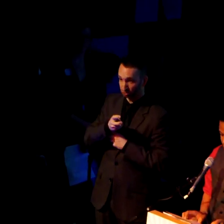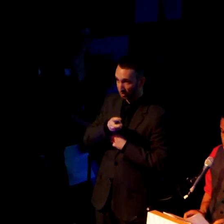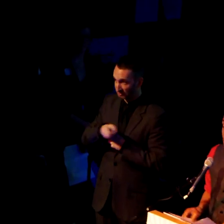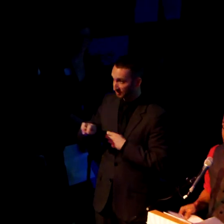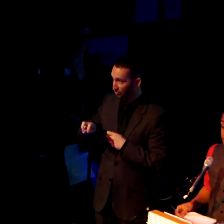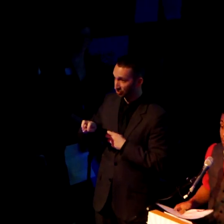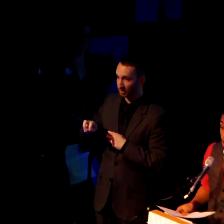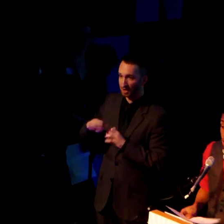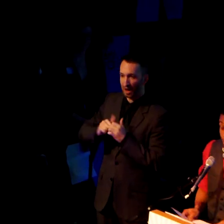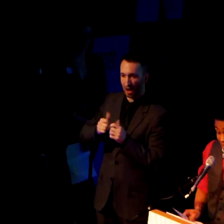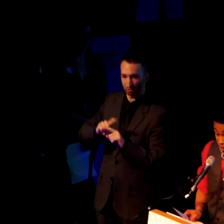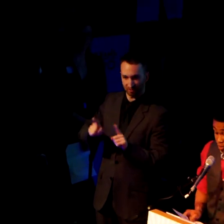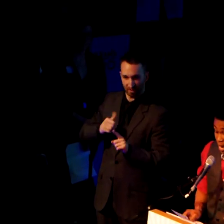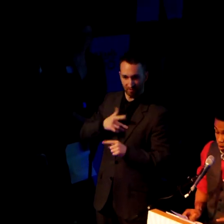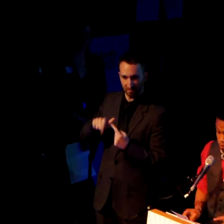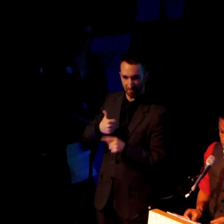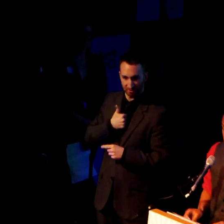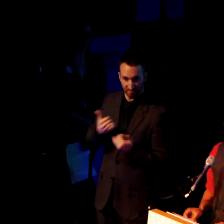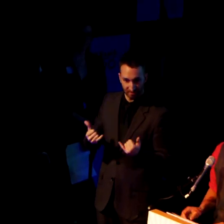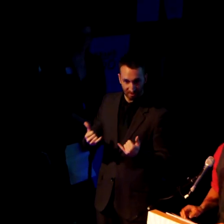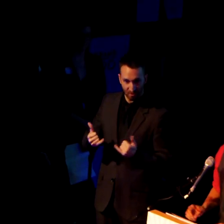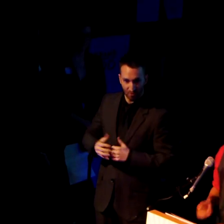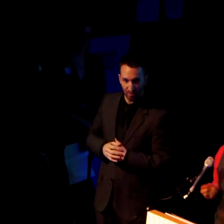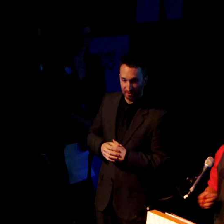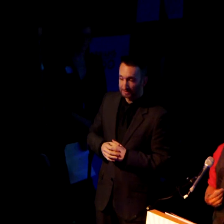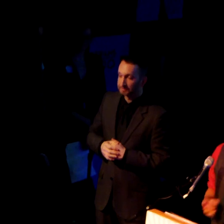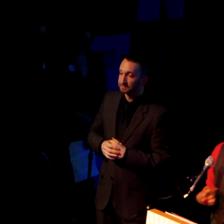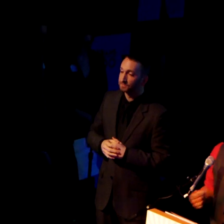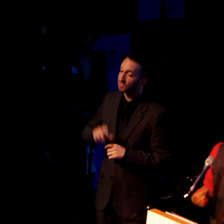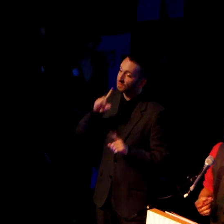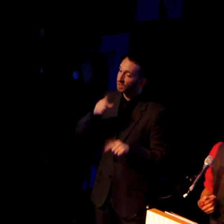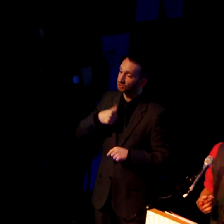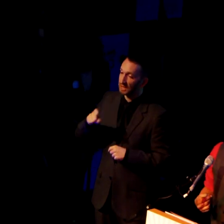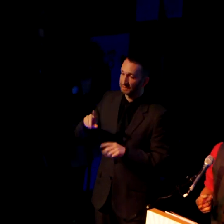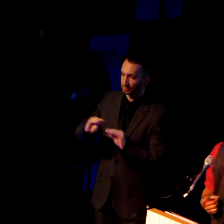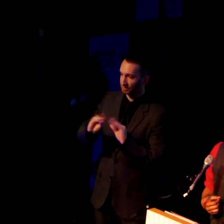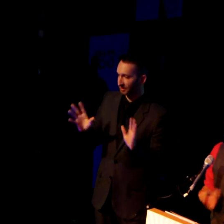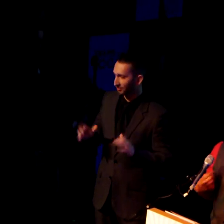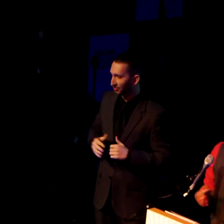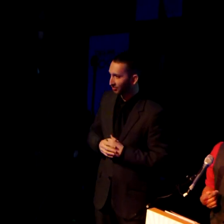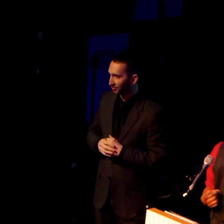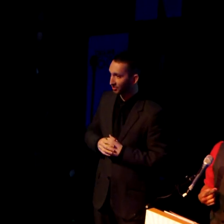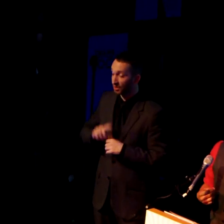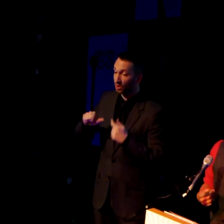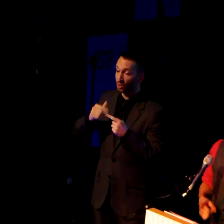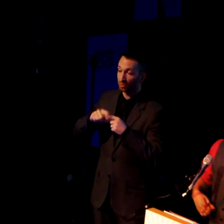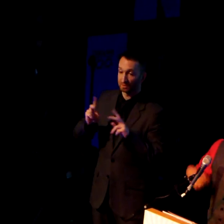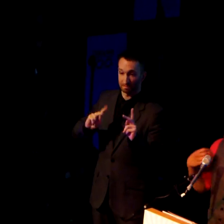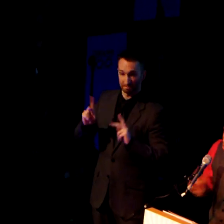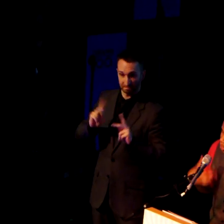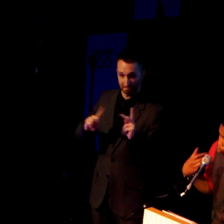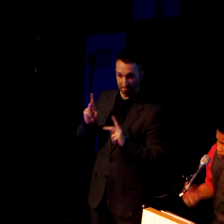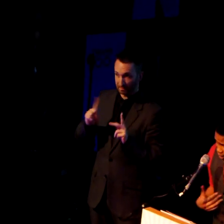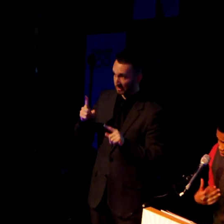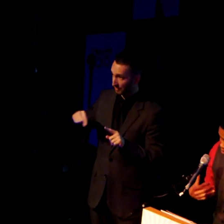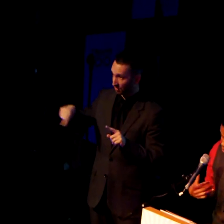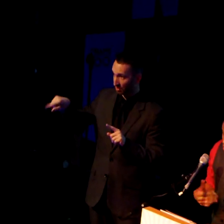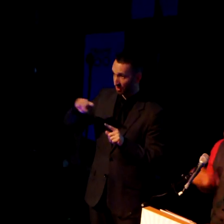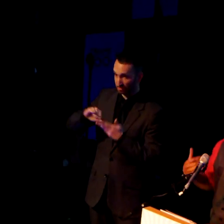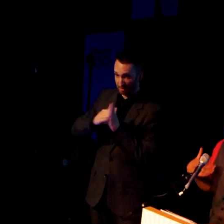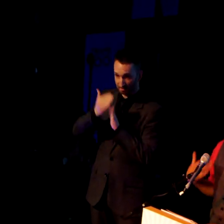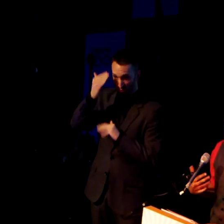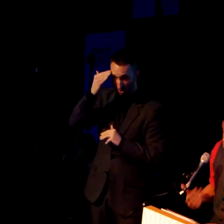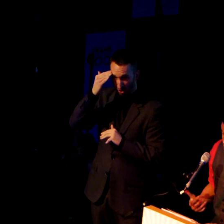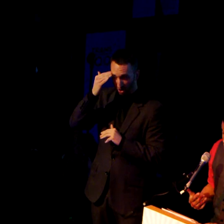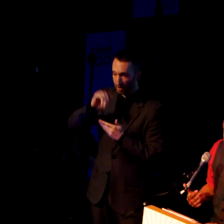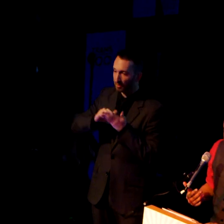how differently I feel about myself now. The answer I needed was clear. When people become aware,